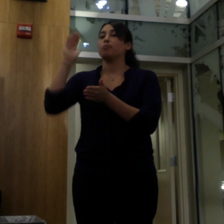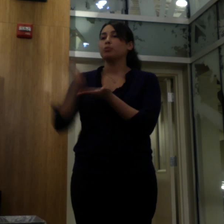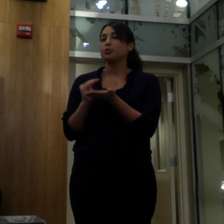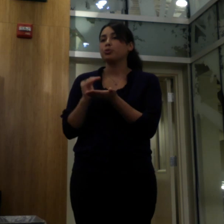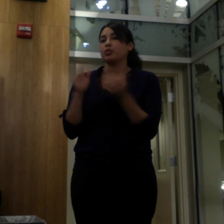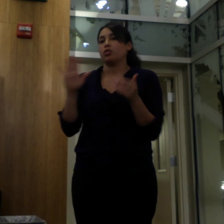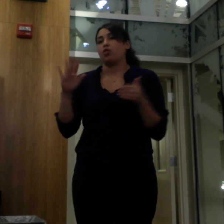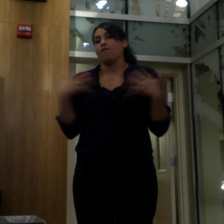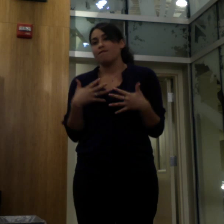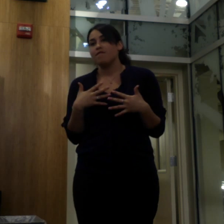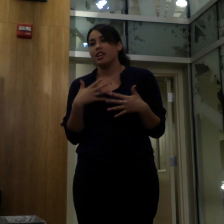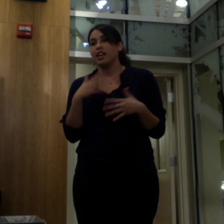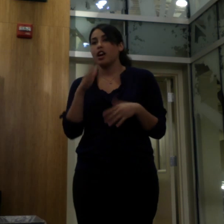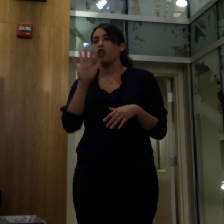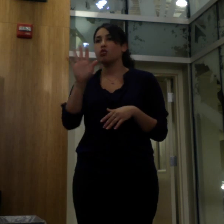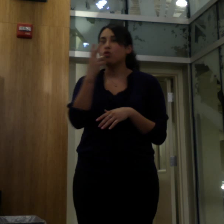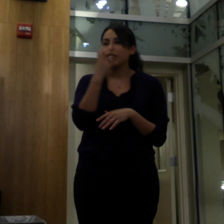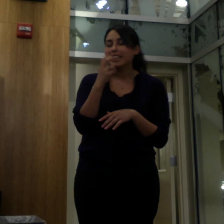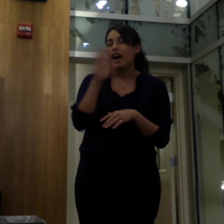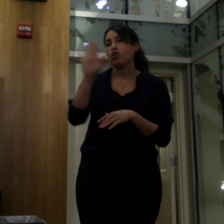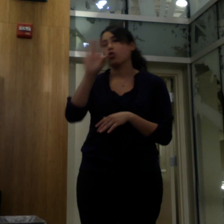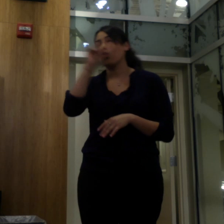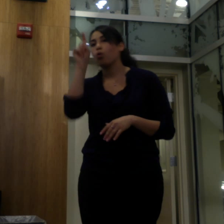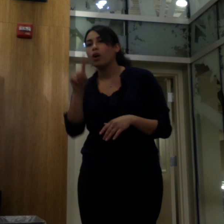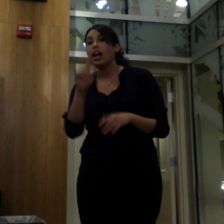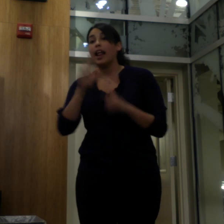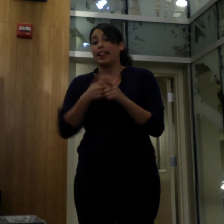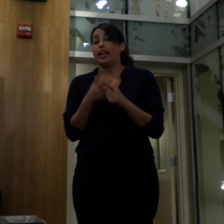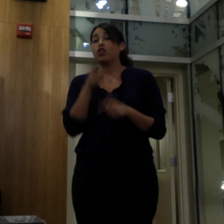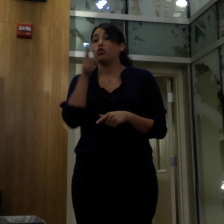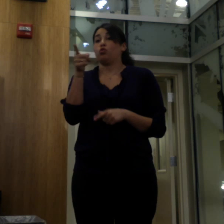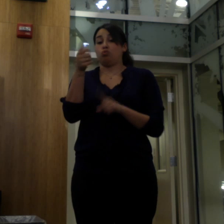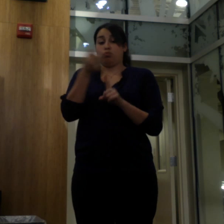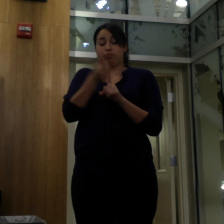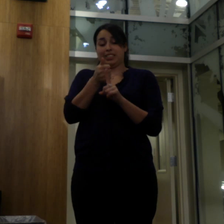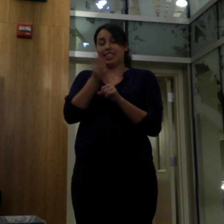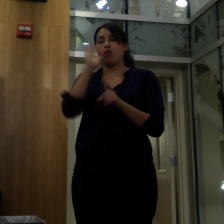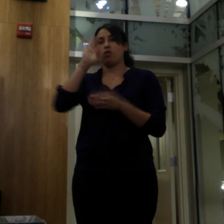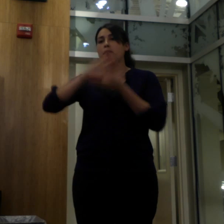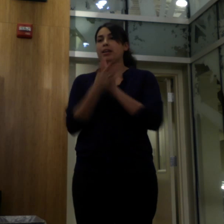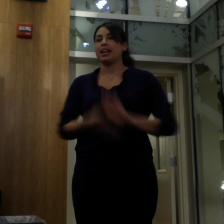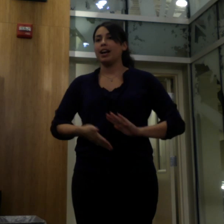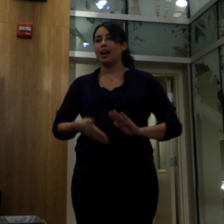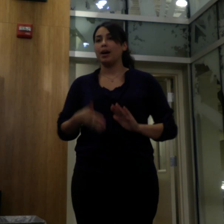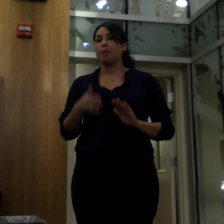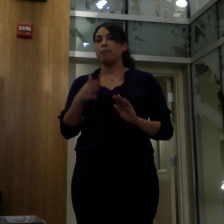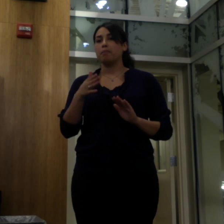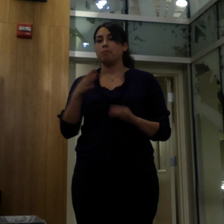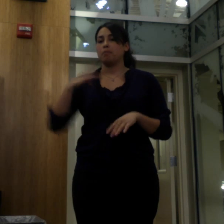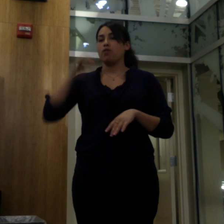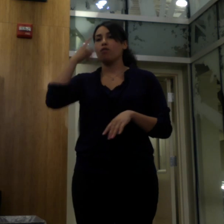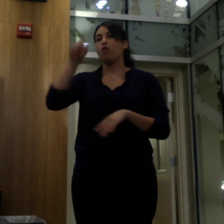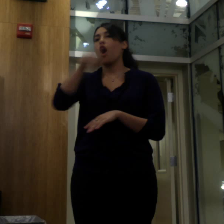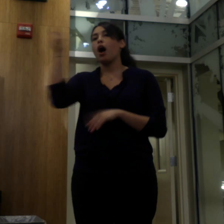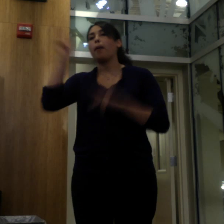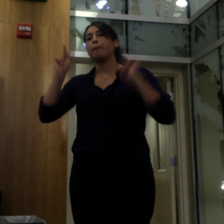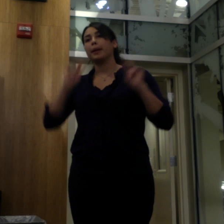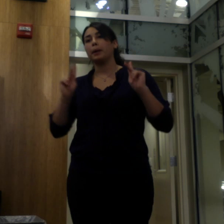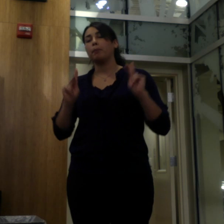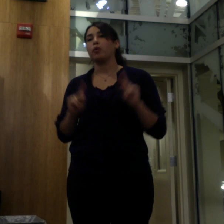doubts and those questions. And then you yourself will become a resource for others around you. All